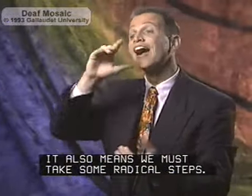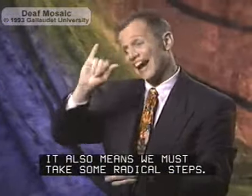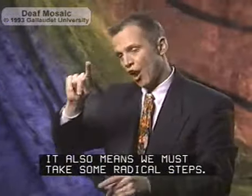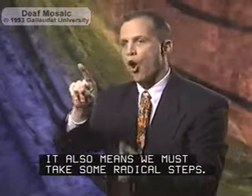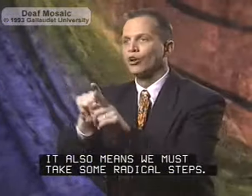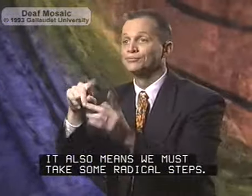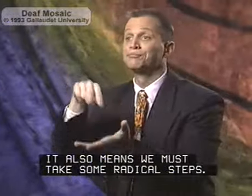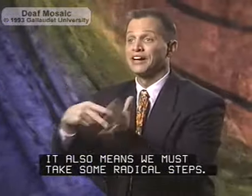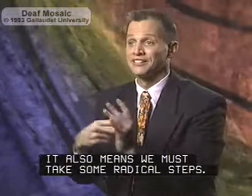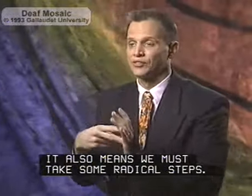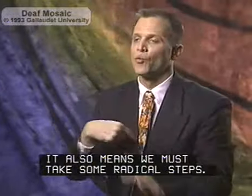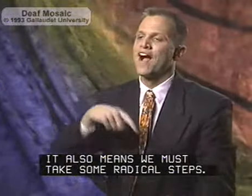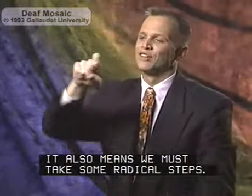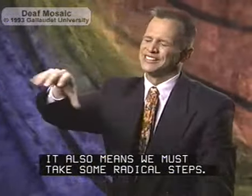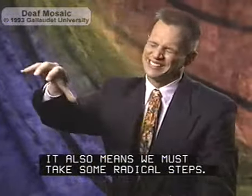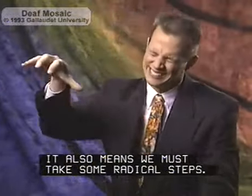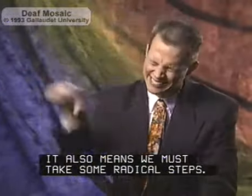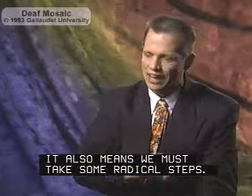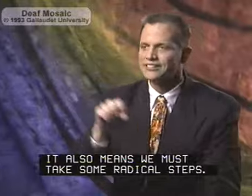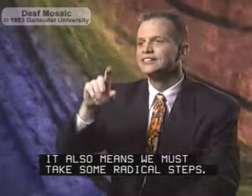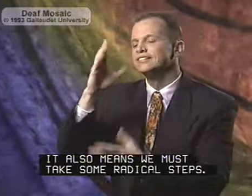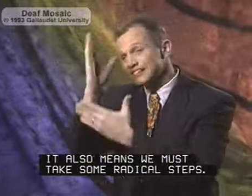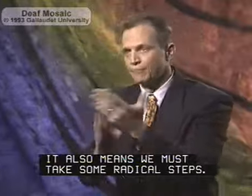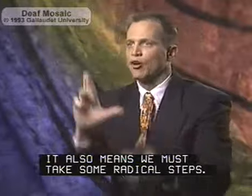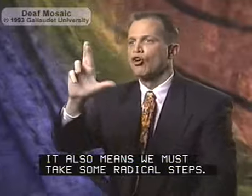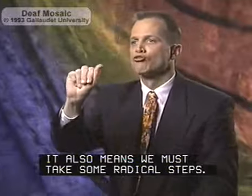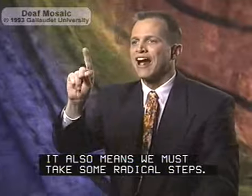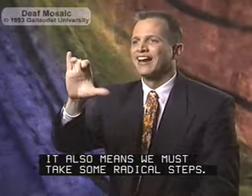It also means we must take some radical steps.